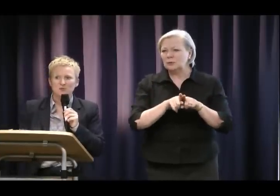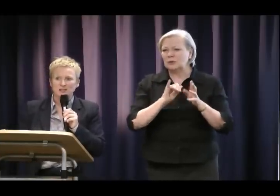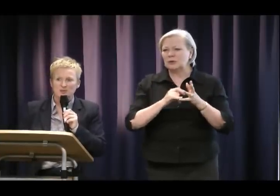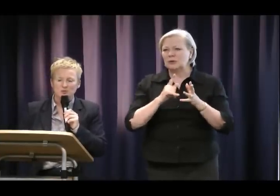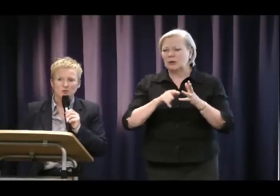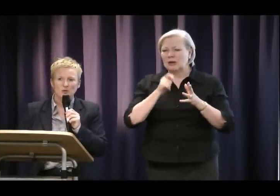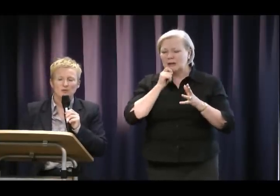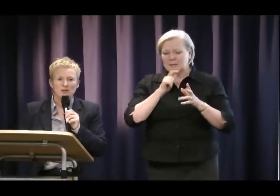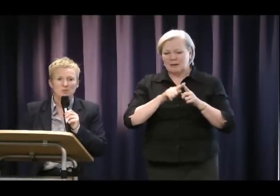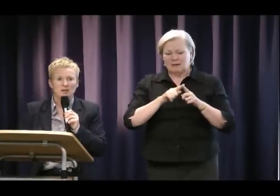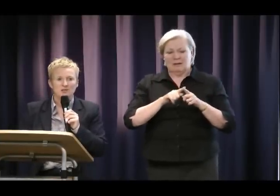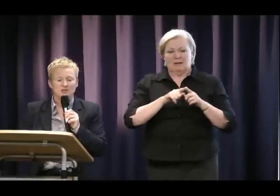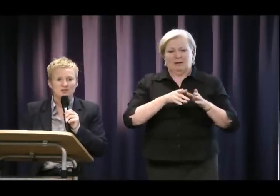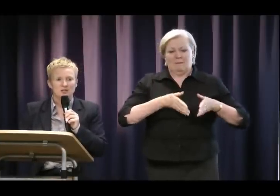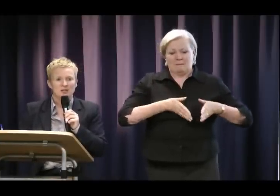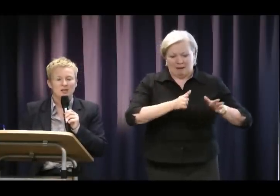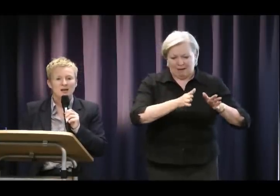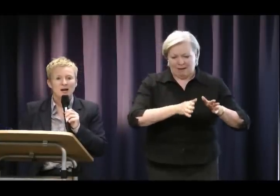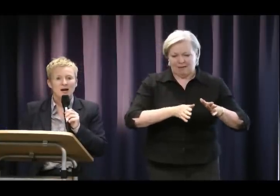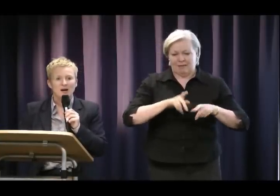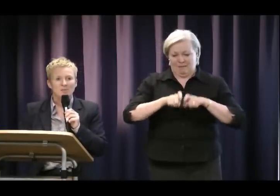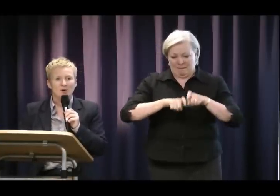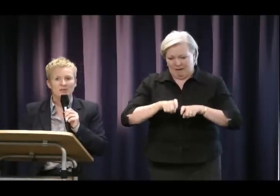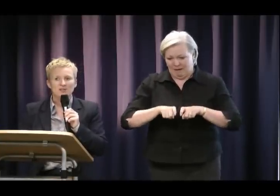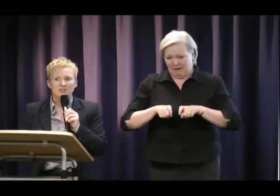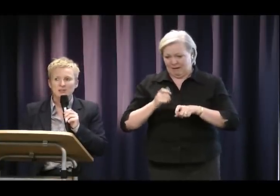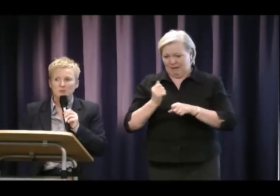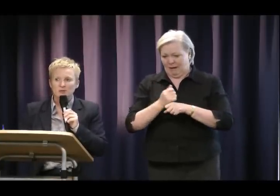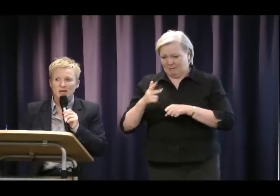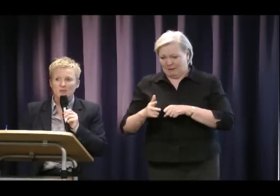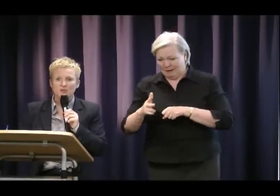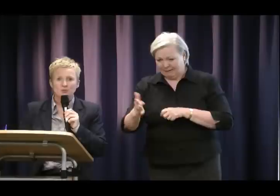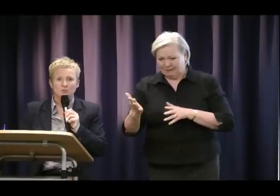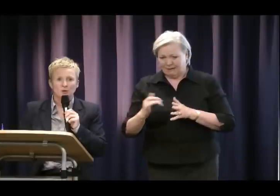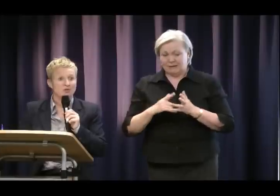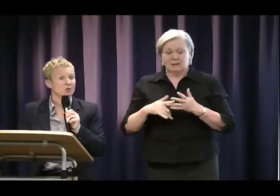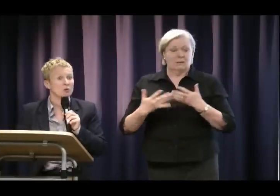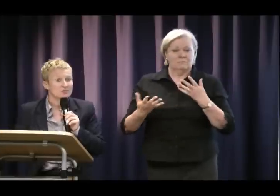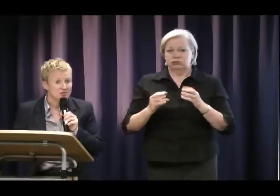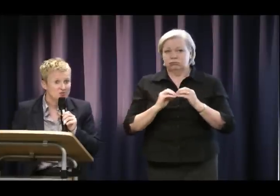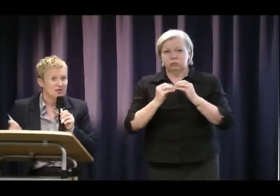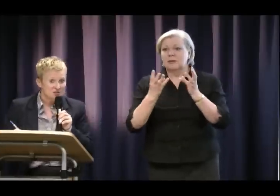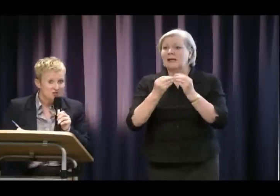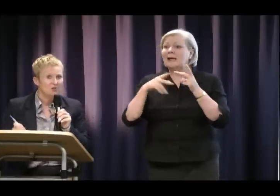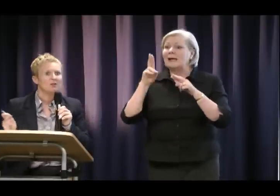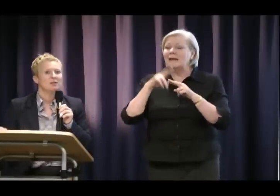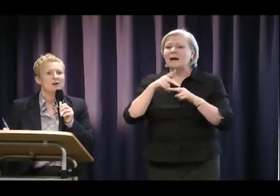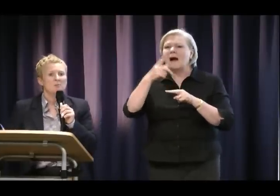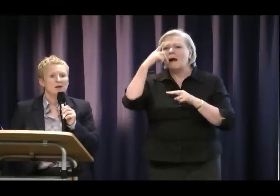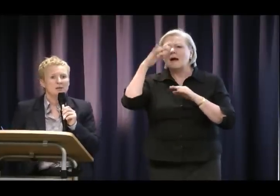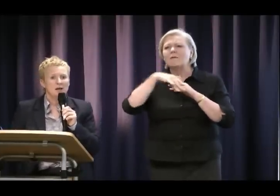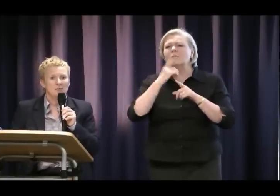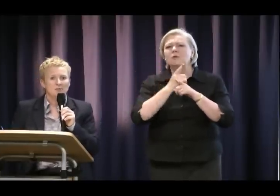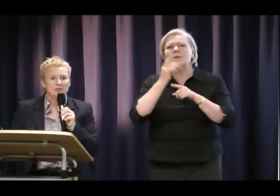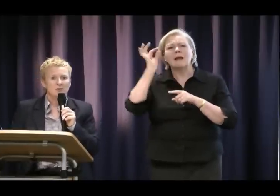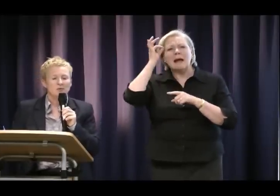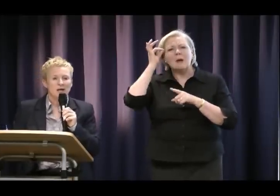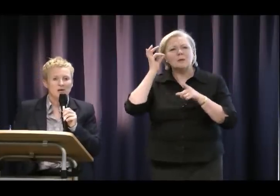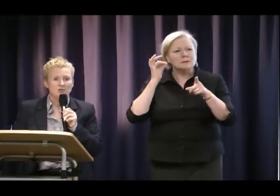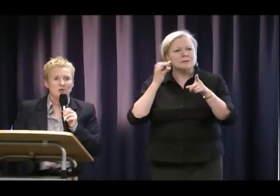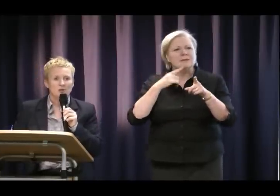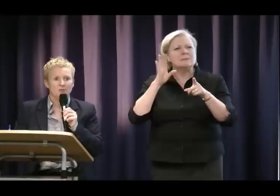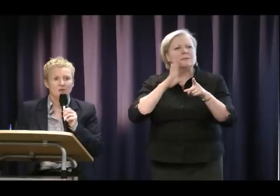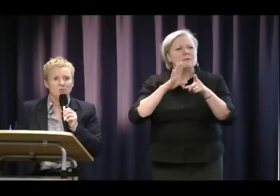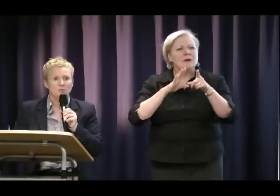bit differently to a lot of other places. And I think dealing with council, it's a great suggestion, but dealing